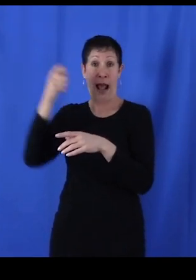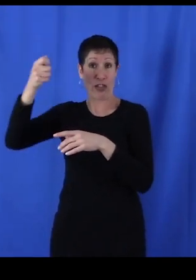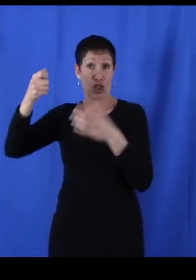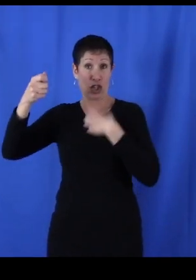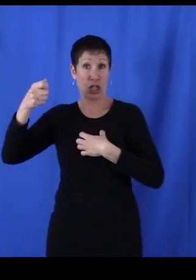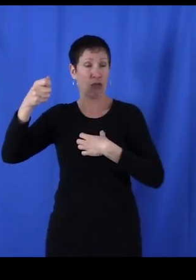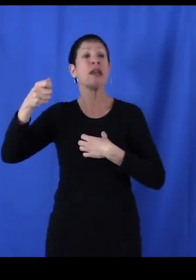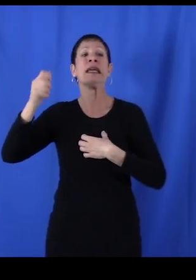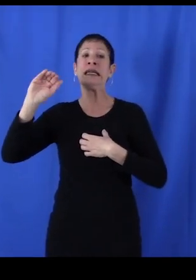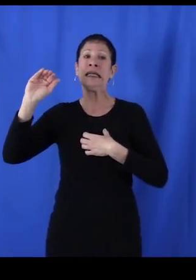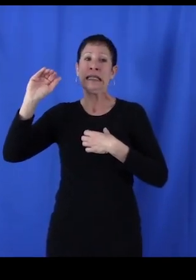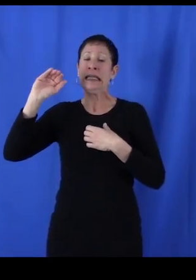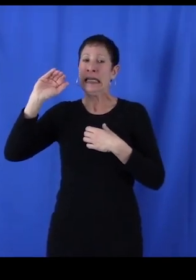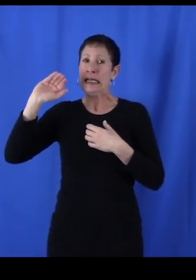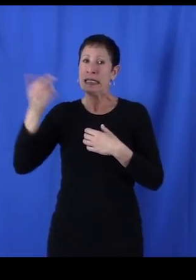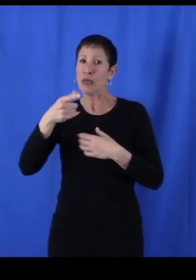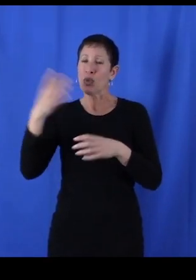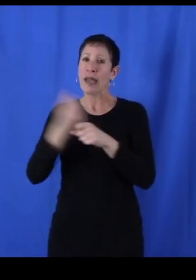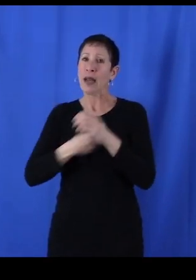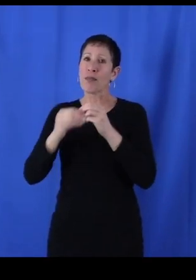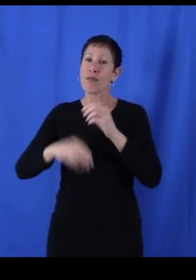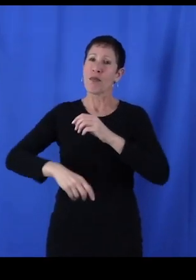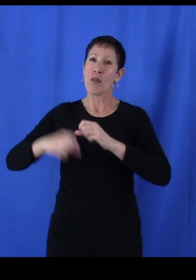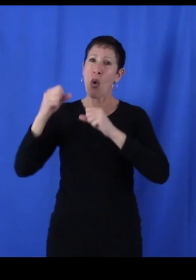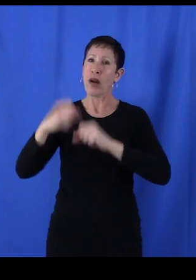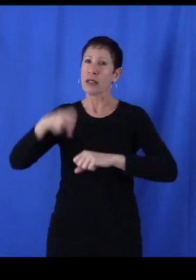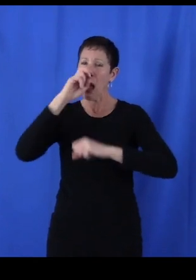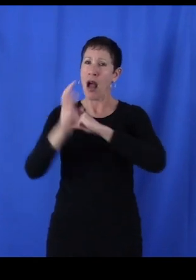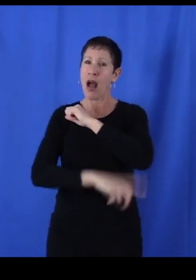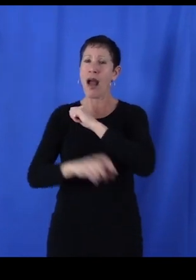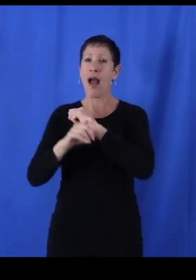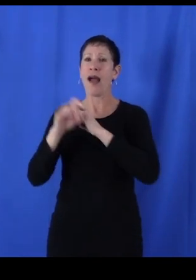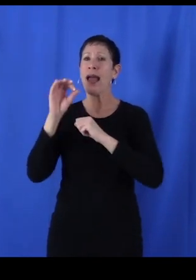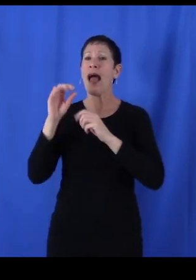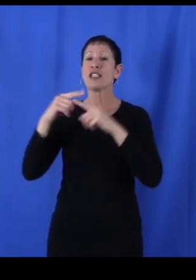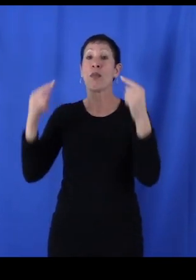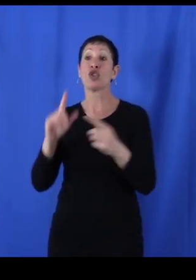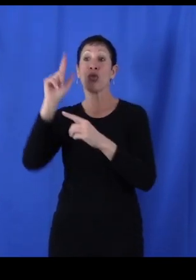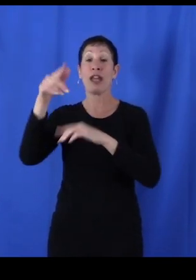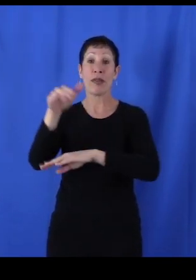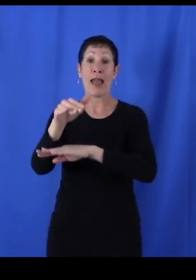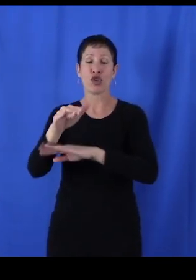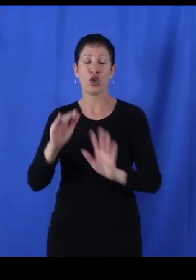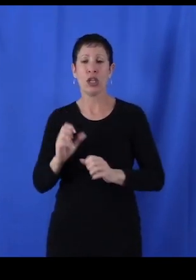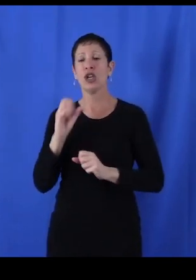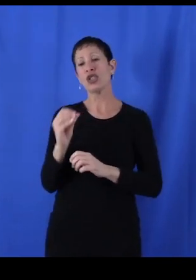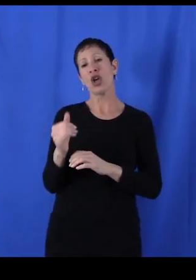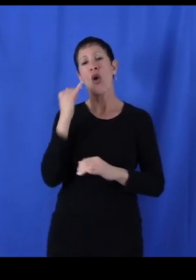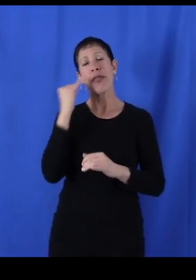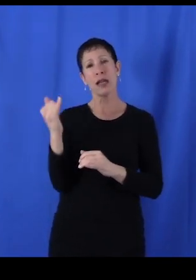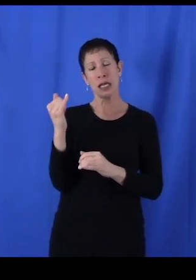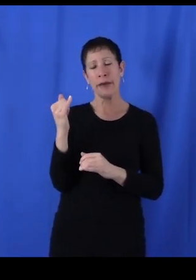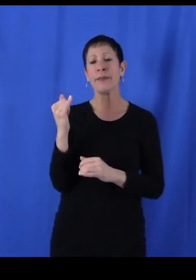is hungry, you're far more likely to get a harsh sentence than if you come up later in the dock in the afternoon. Right?